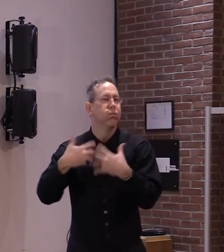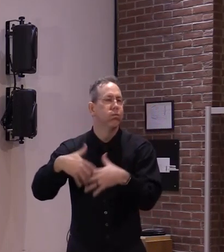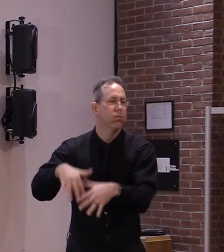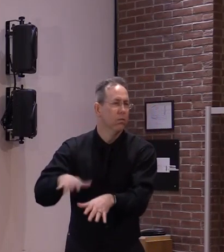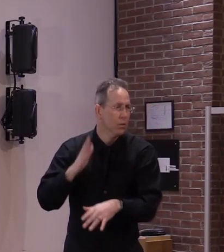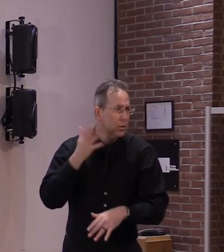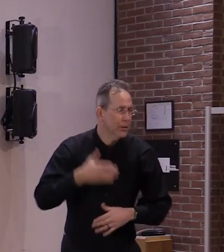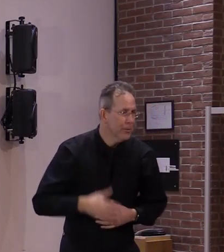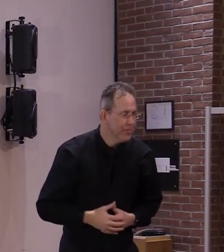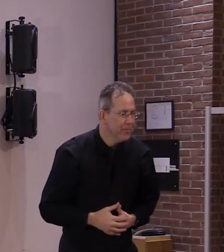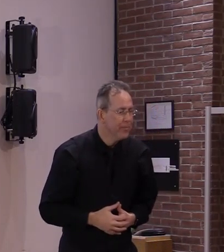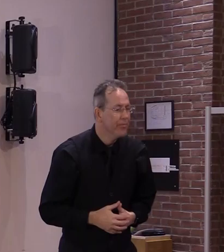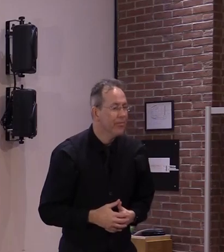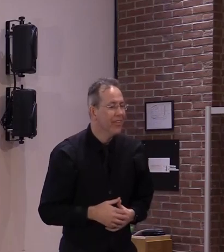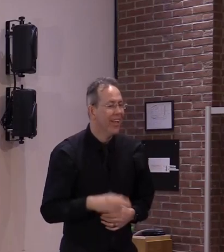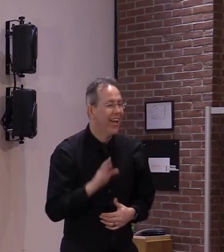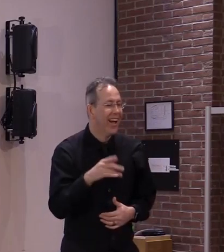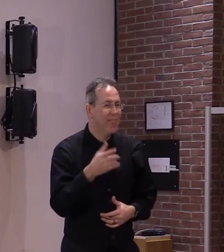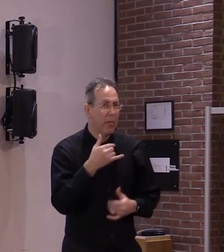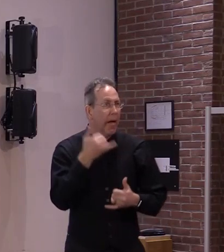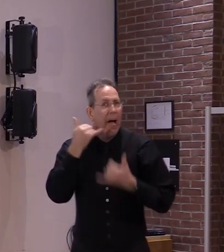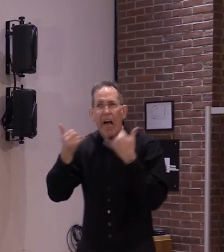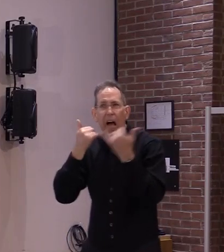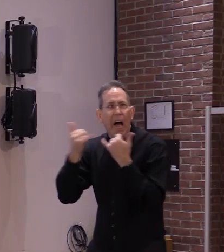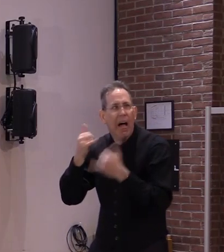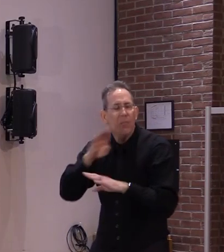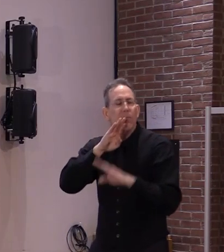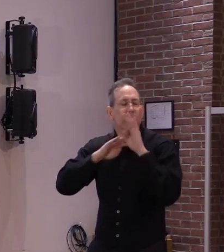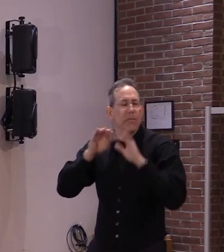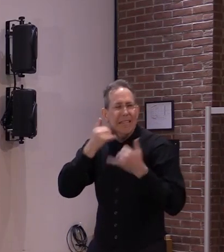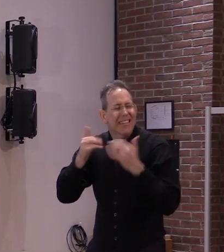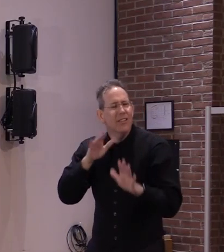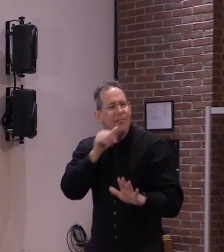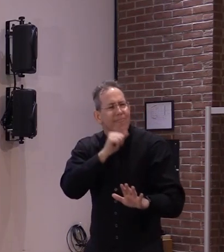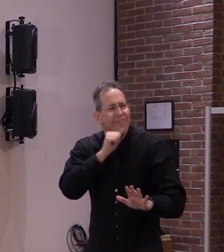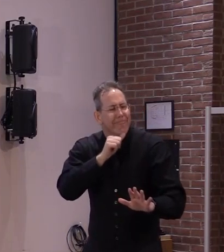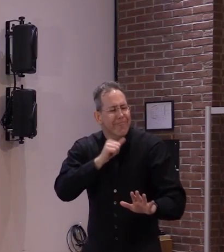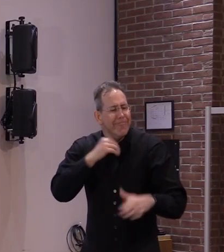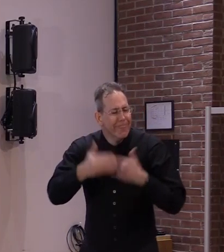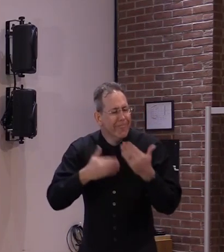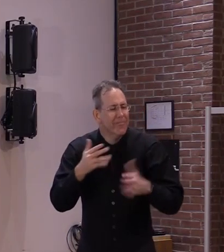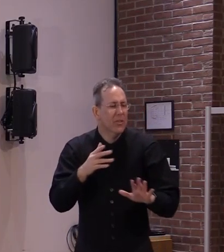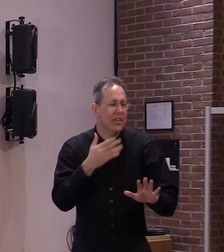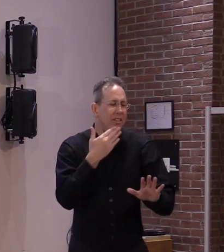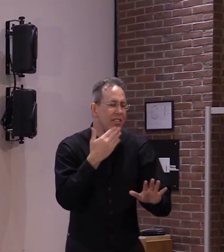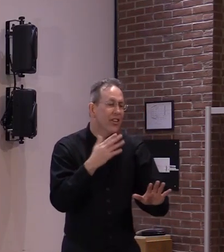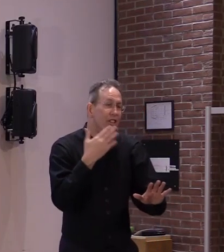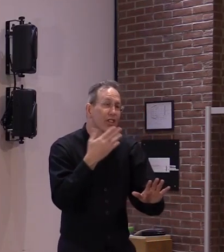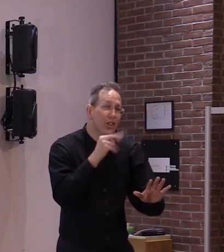gone through almost one third of our population already in terms of signups. And I figure by the end of the day,